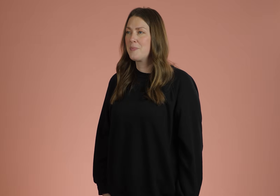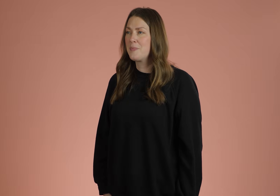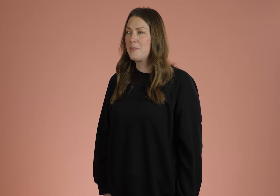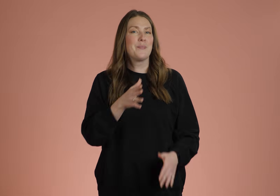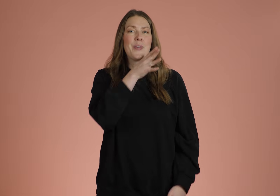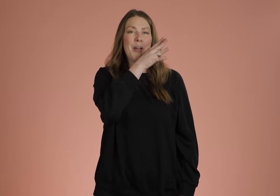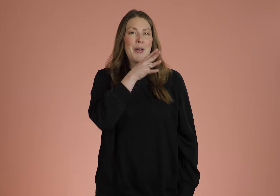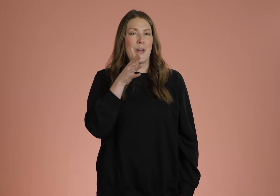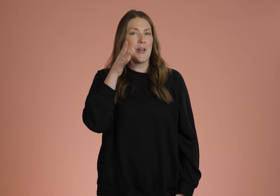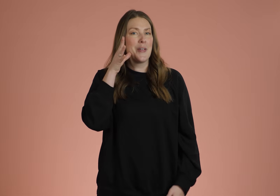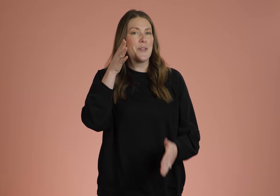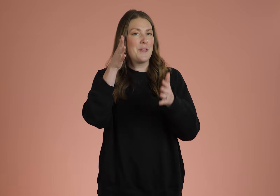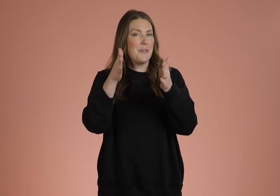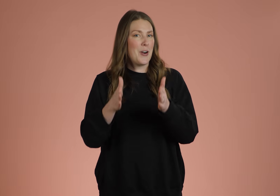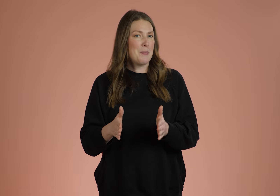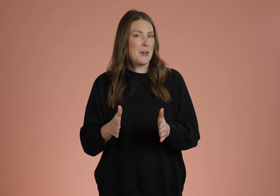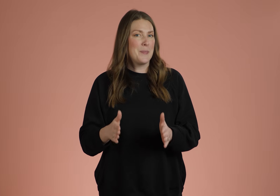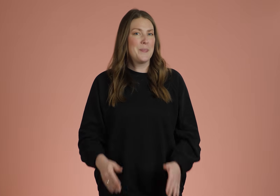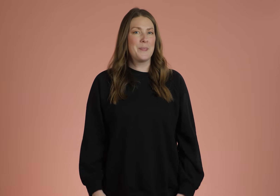marker. Farmer.